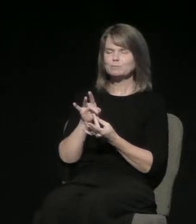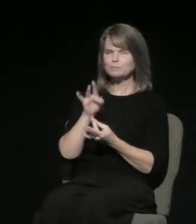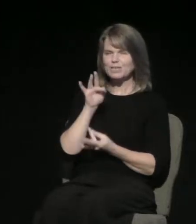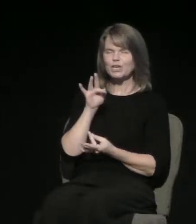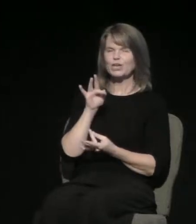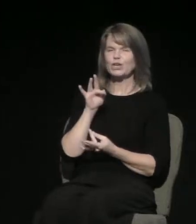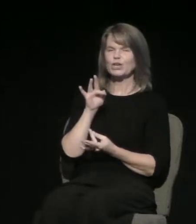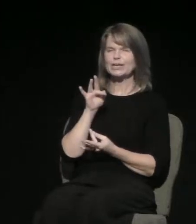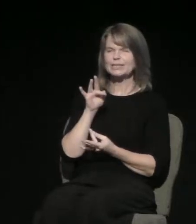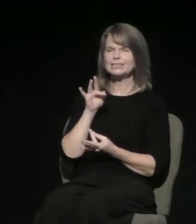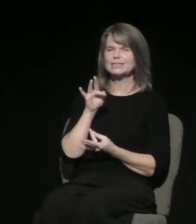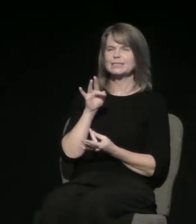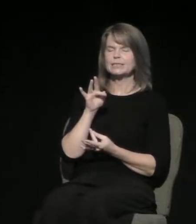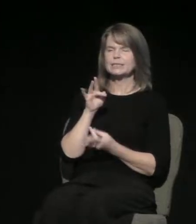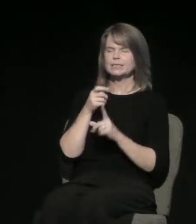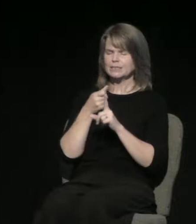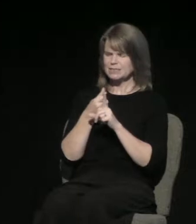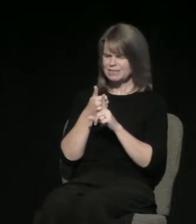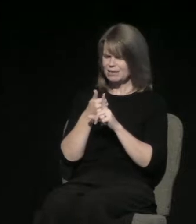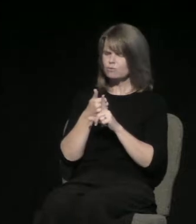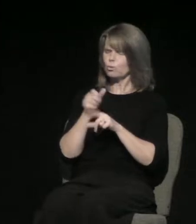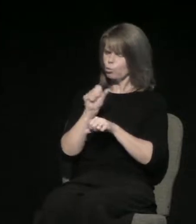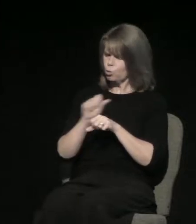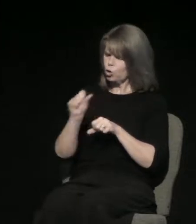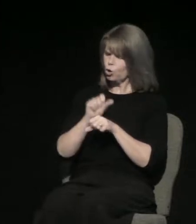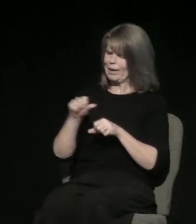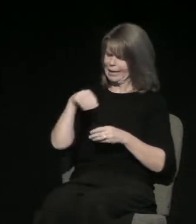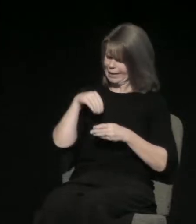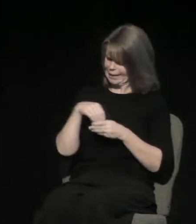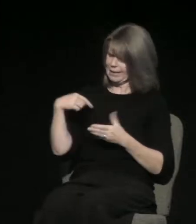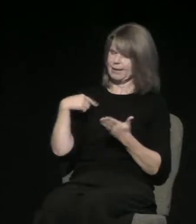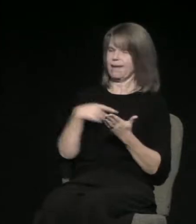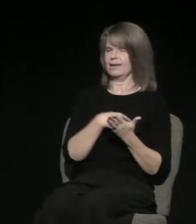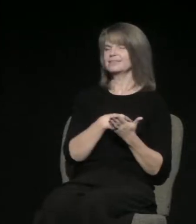It's The Holy Spirit Working In And Through Us